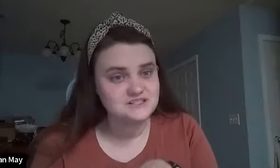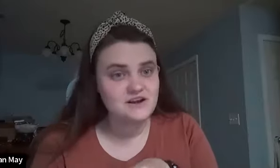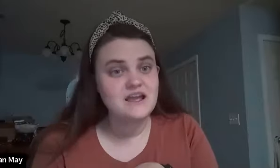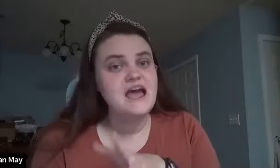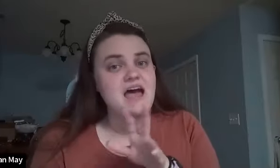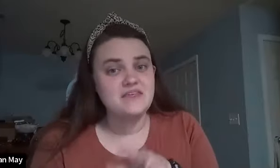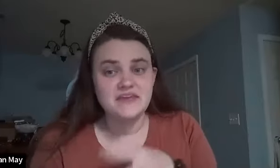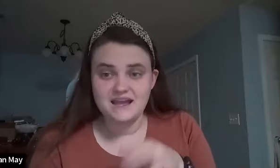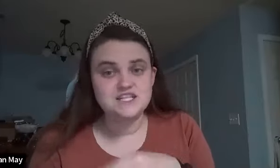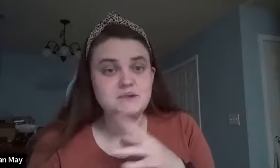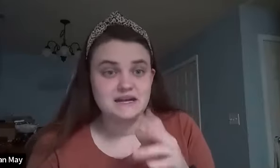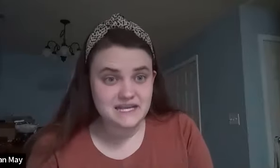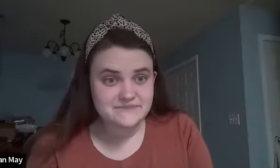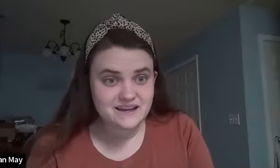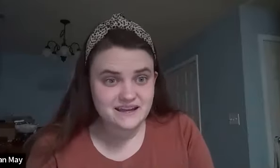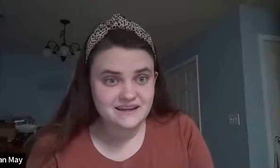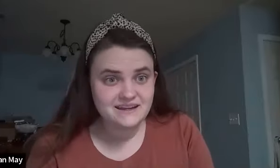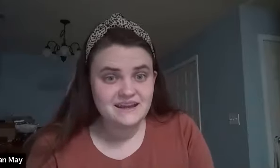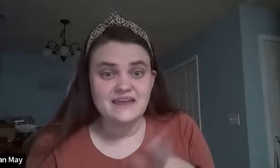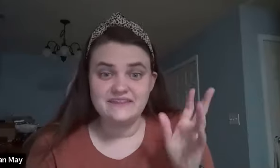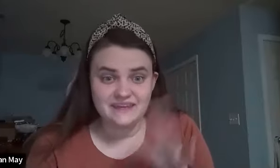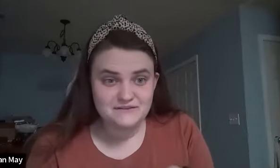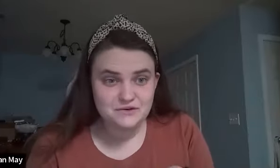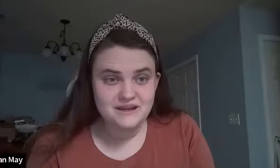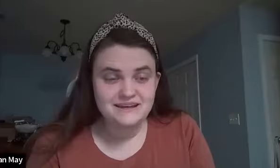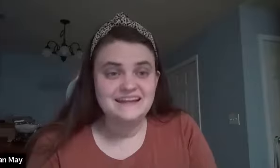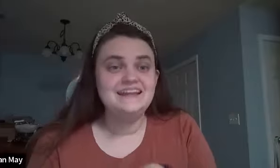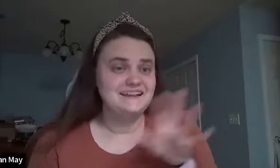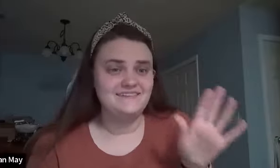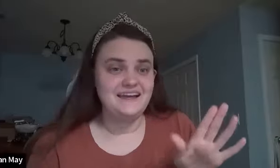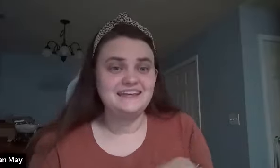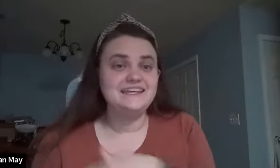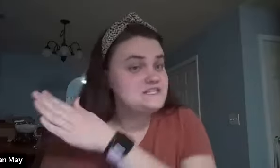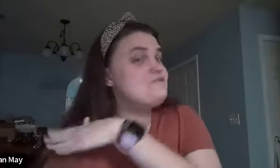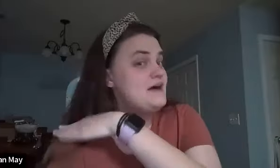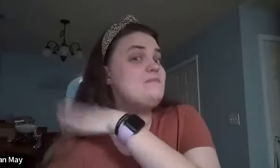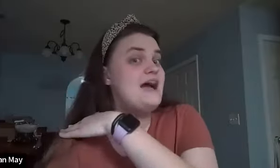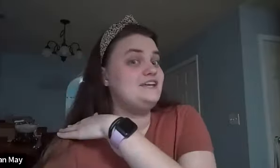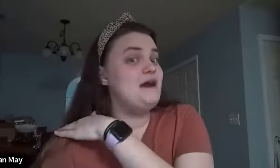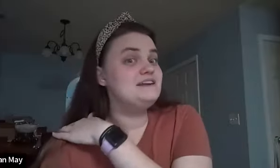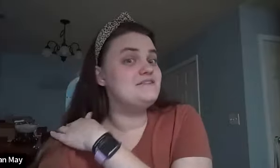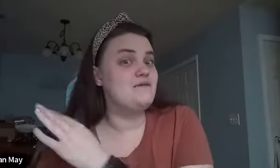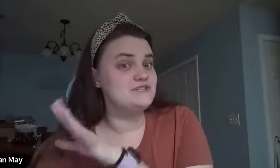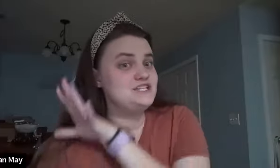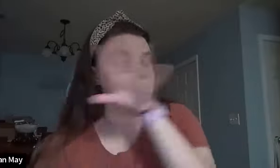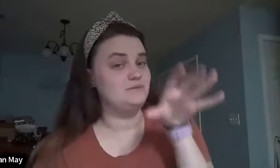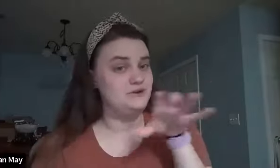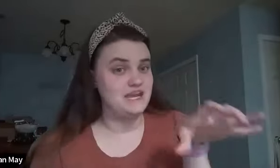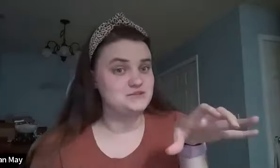talk, and then they ask you about a name sign, and then they give you one, like, give yourself a pat on the back. You had enough conversation and communication with the